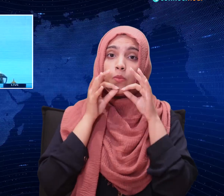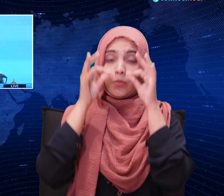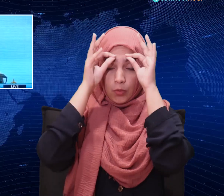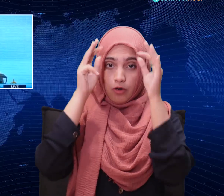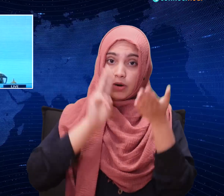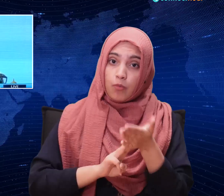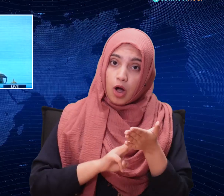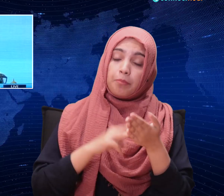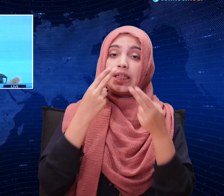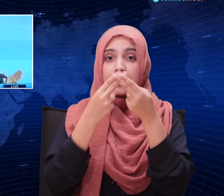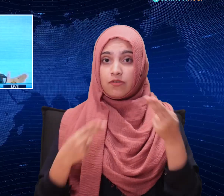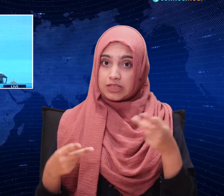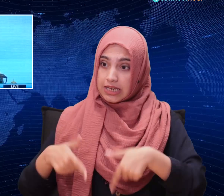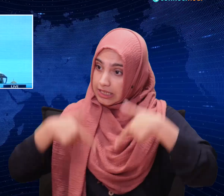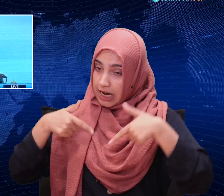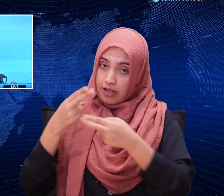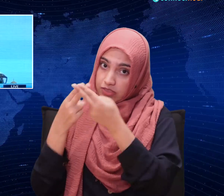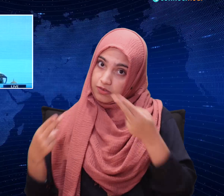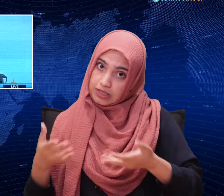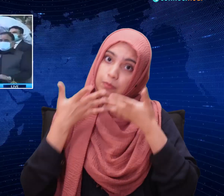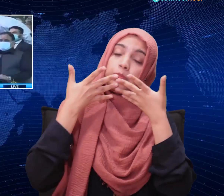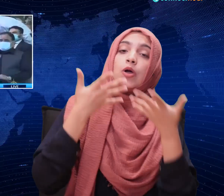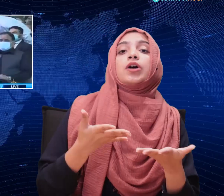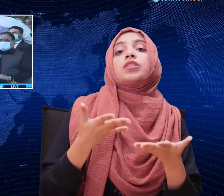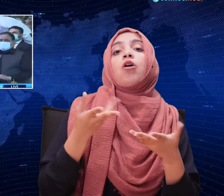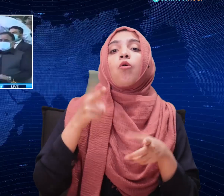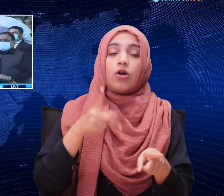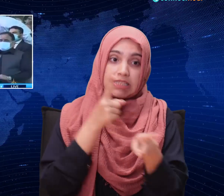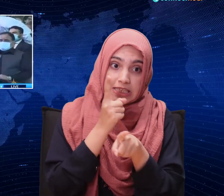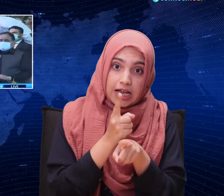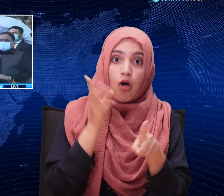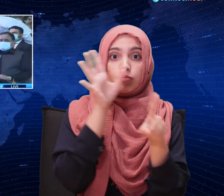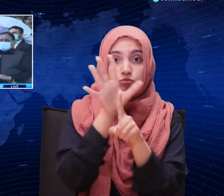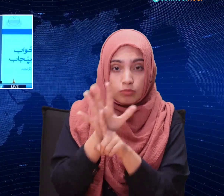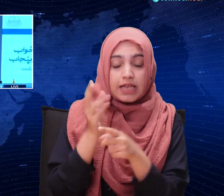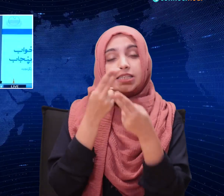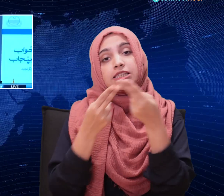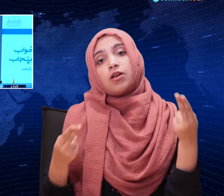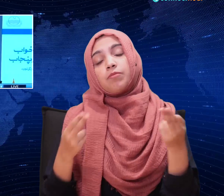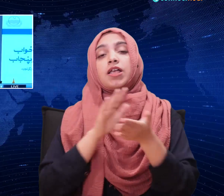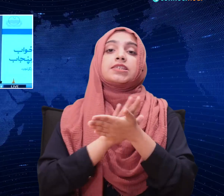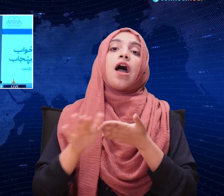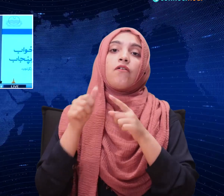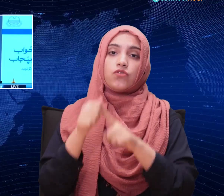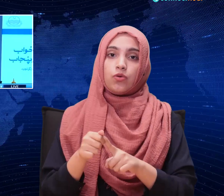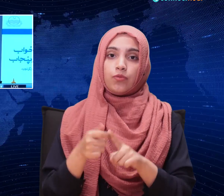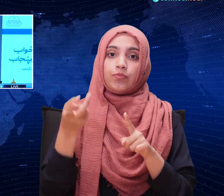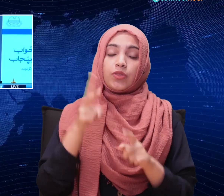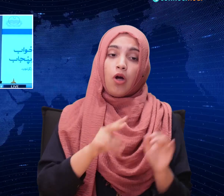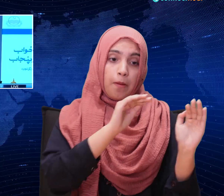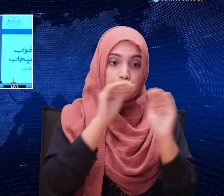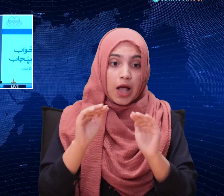biographies of the Holy Prophet, peace be upon him, since he said children's exposure to things was greater than